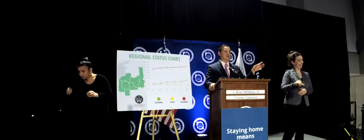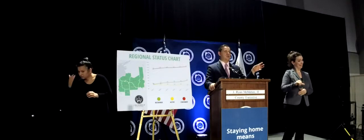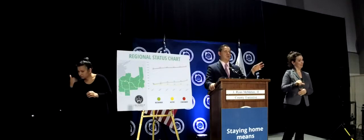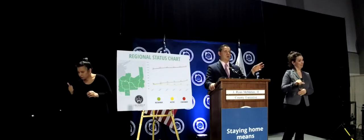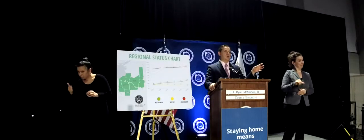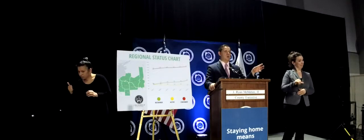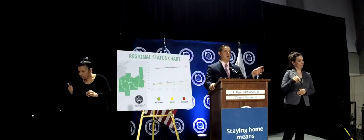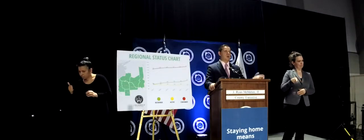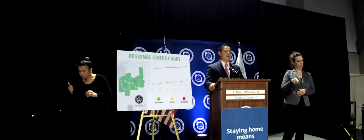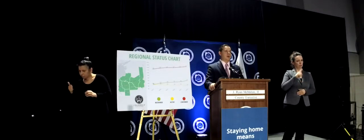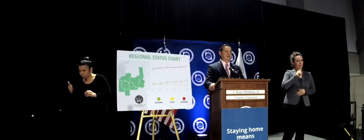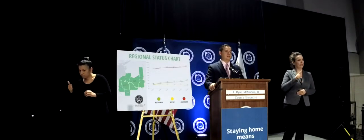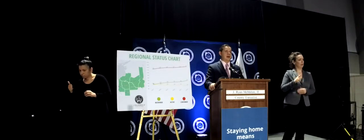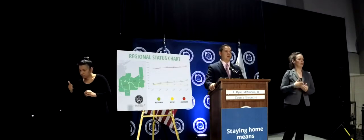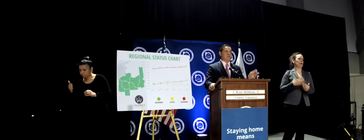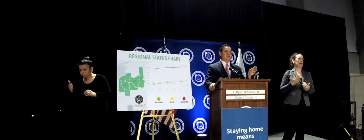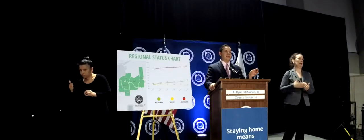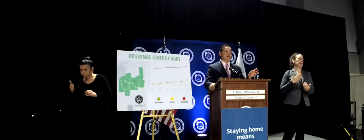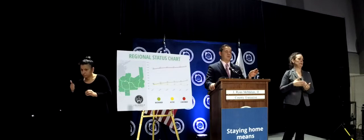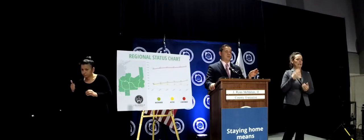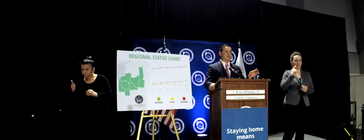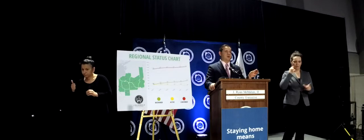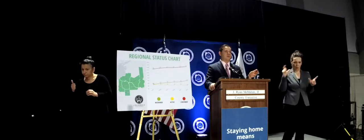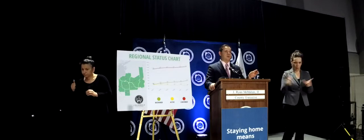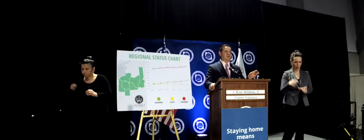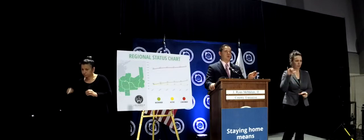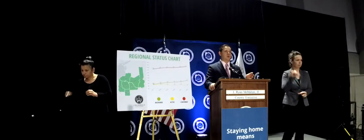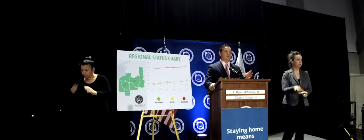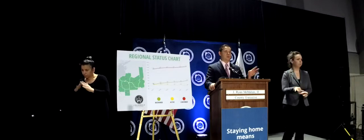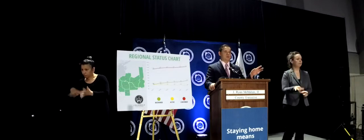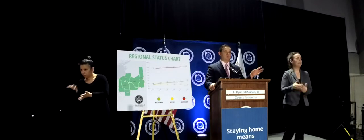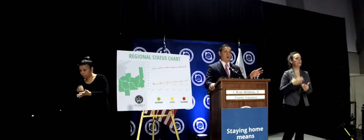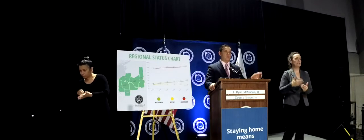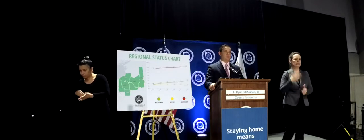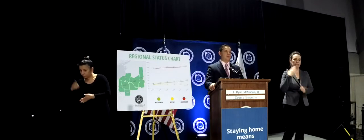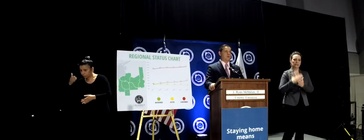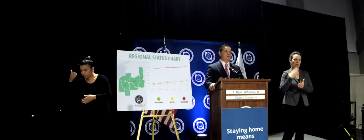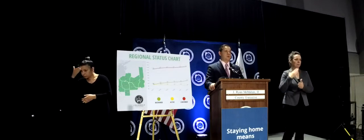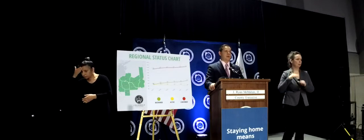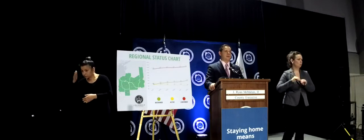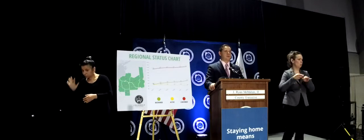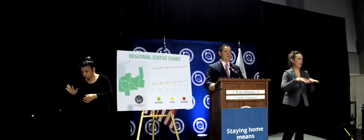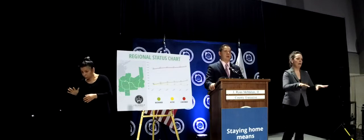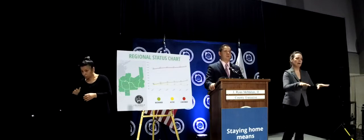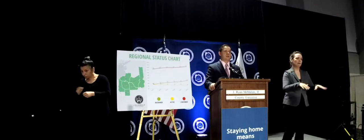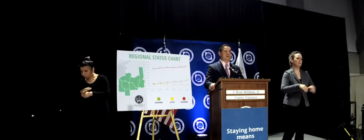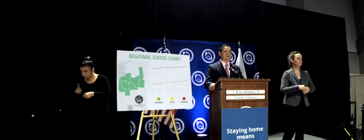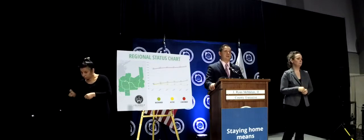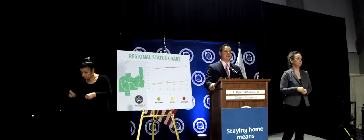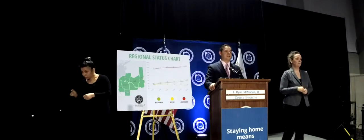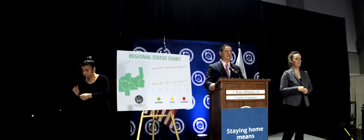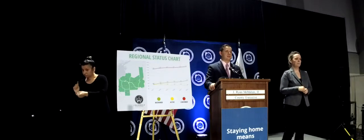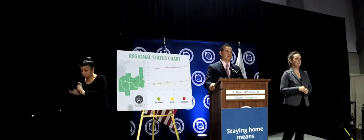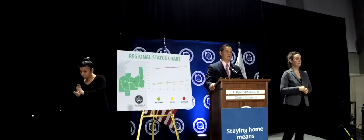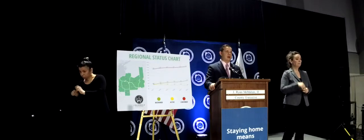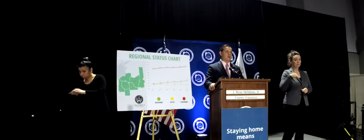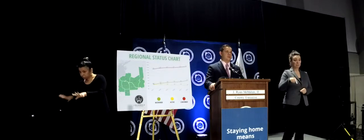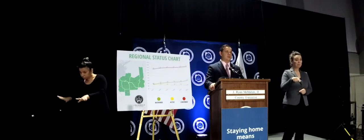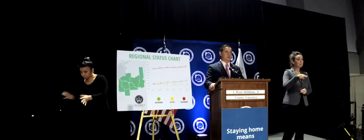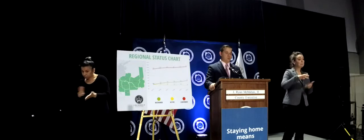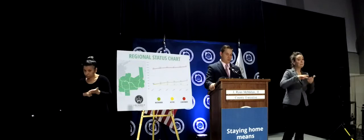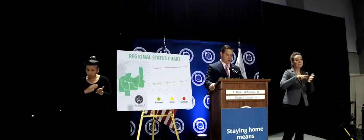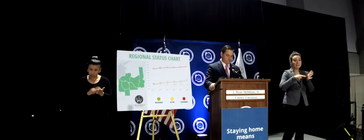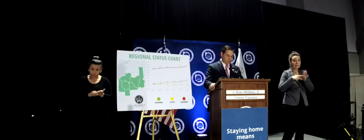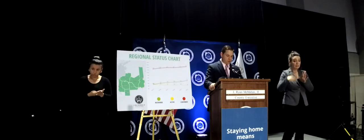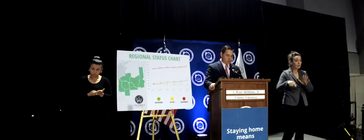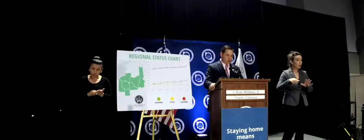contain and control and is not representative of total community spread. So that doesn't represent the intensity of the virus